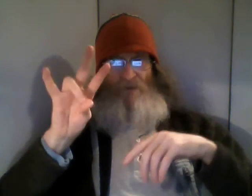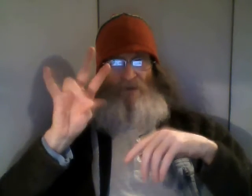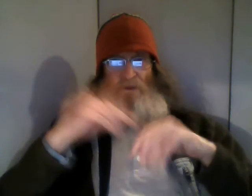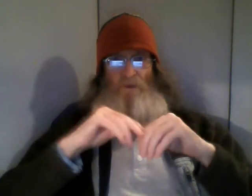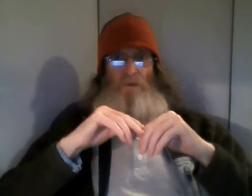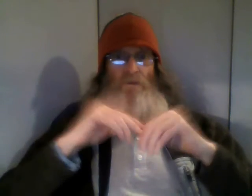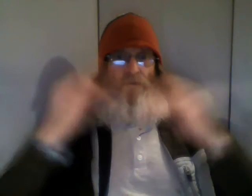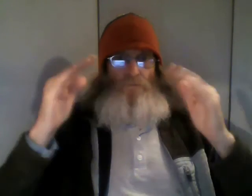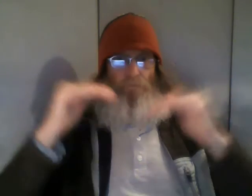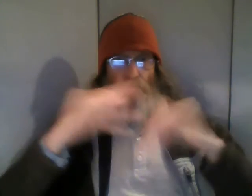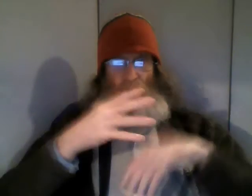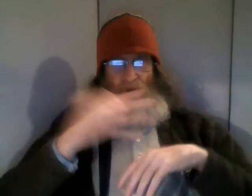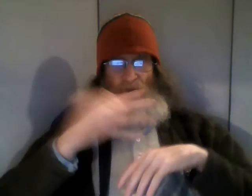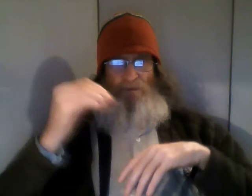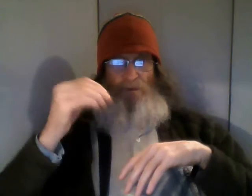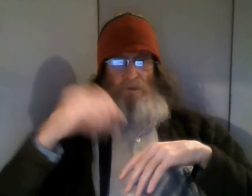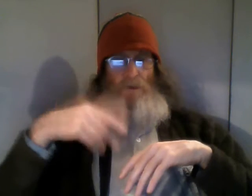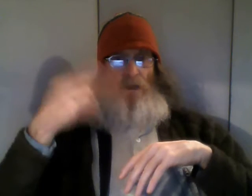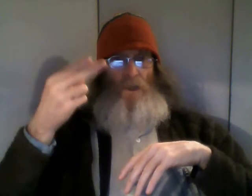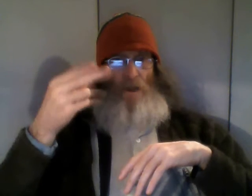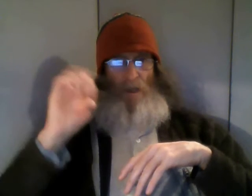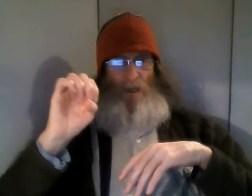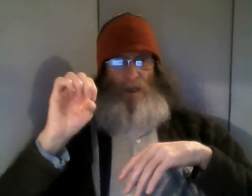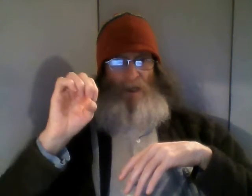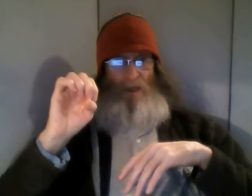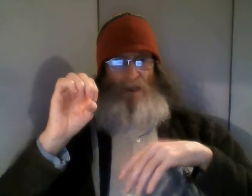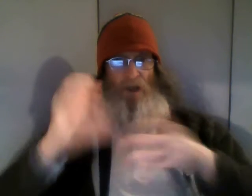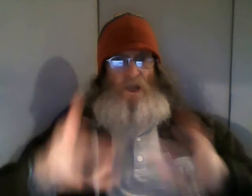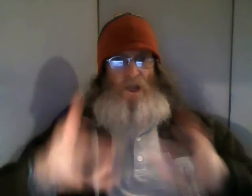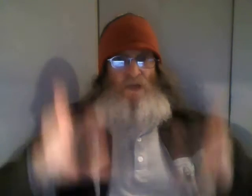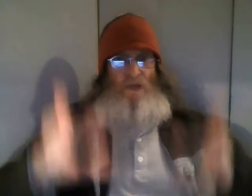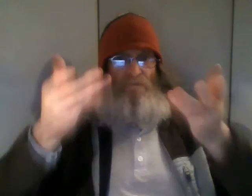you guys. Come on. You good, okay?